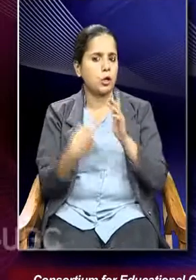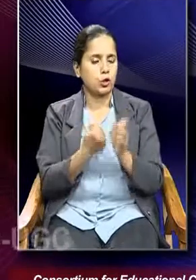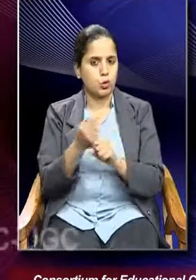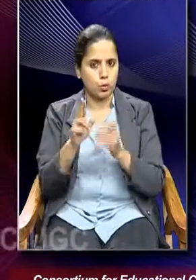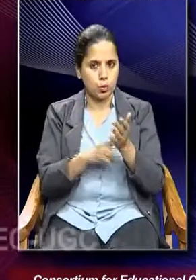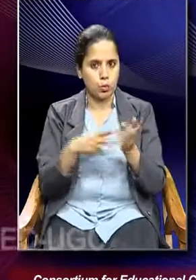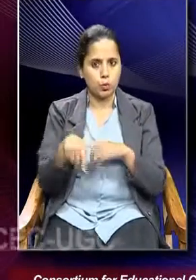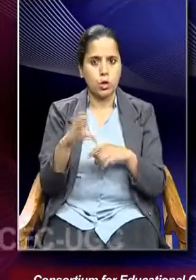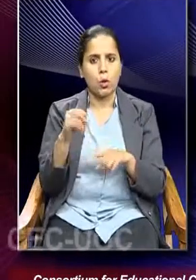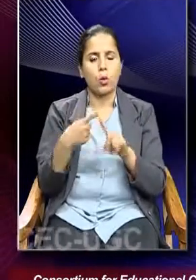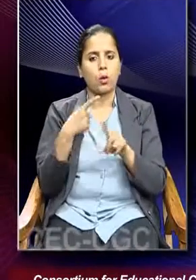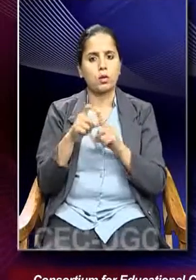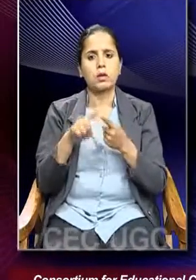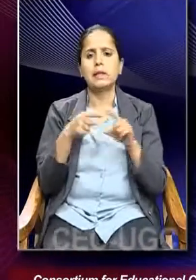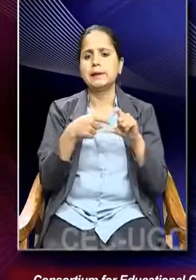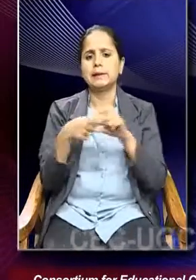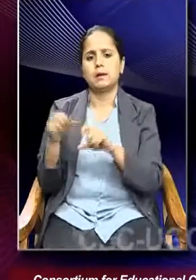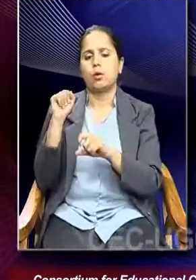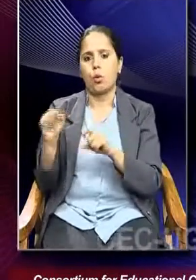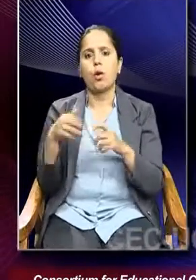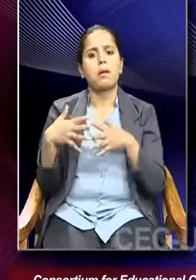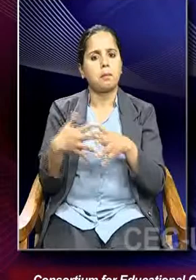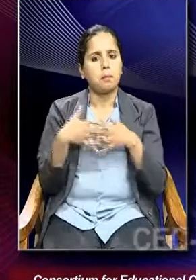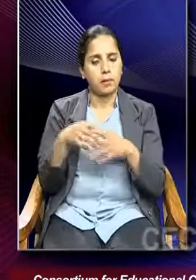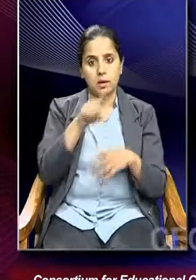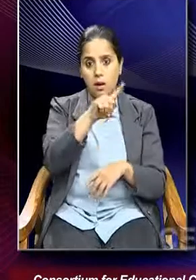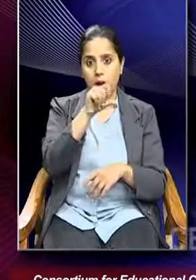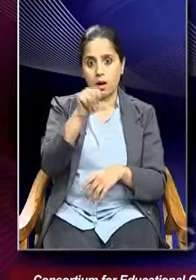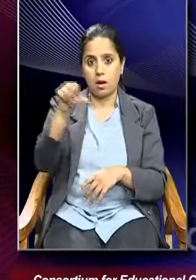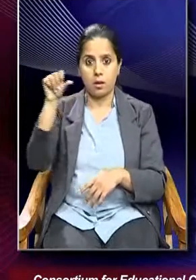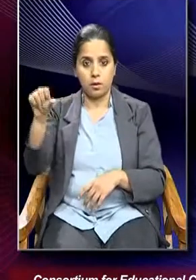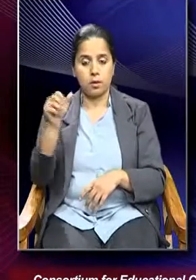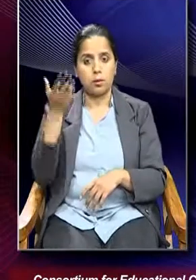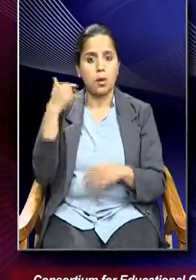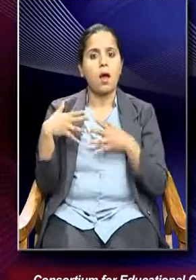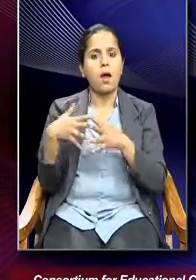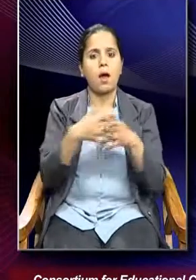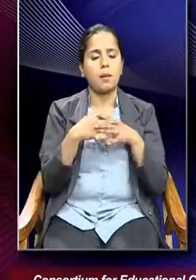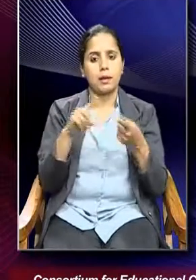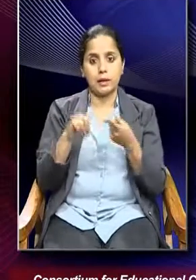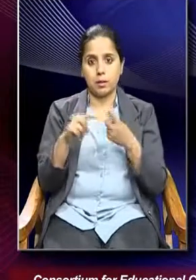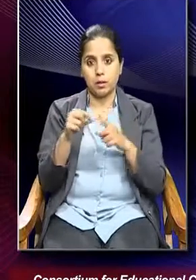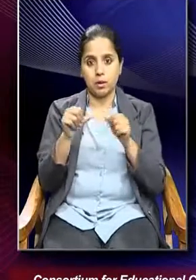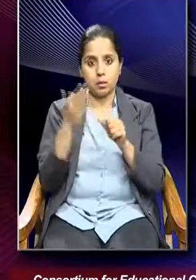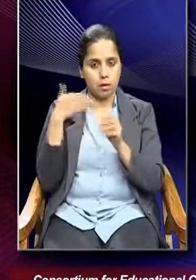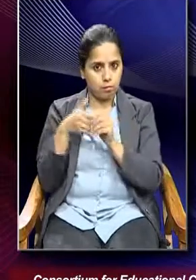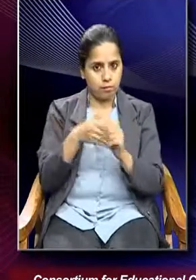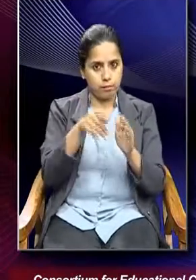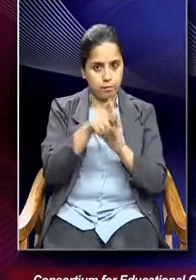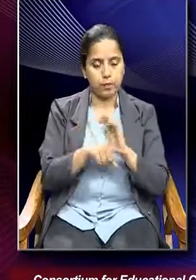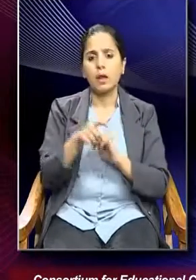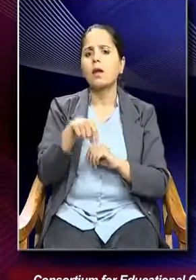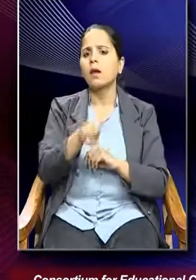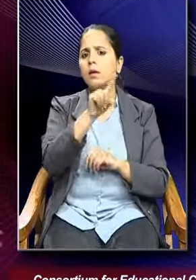part of United States. In 1999, under US EPA guidelines, 11